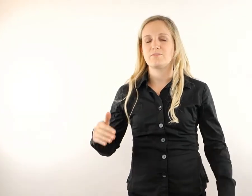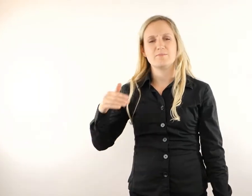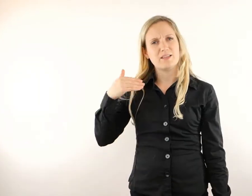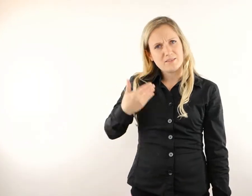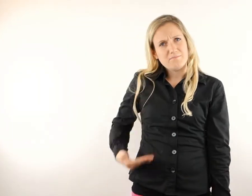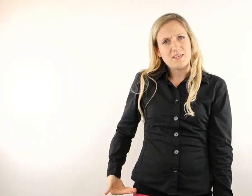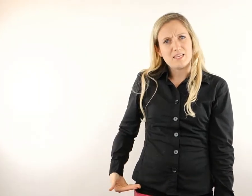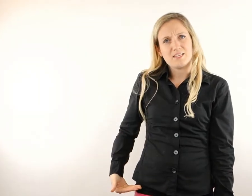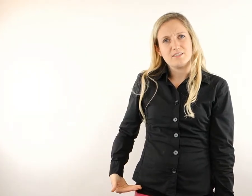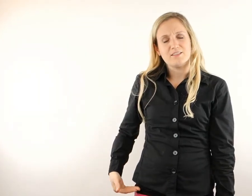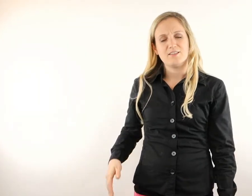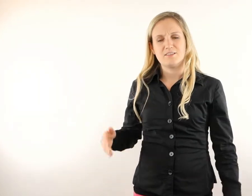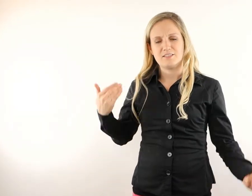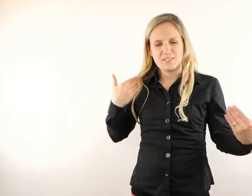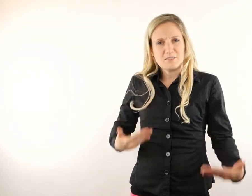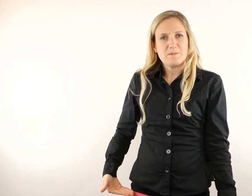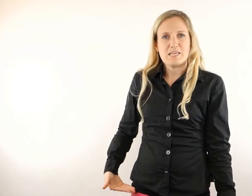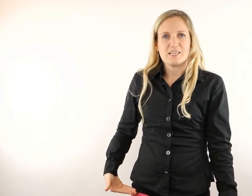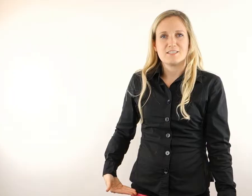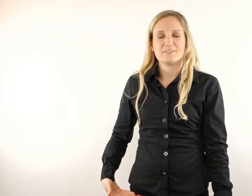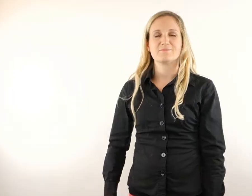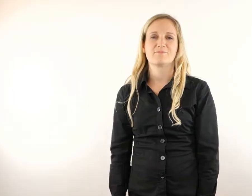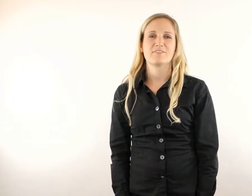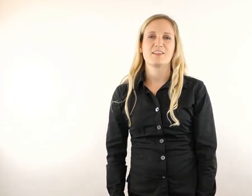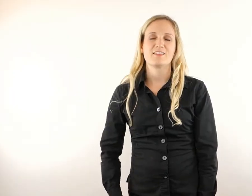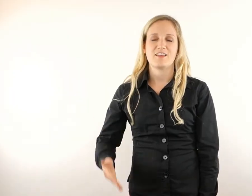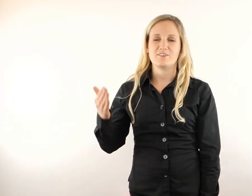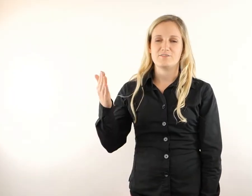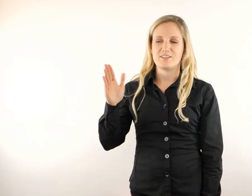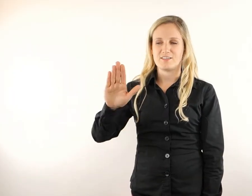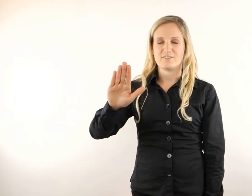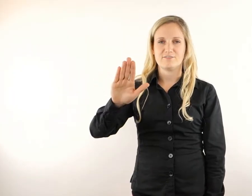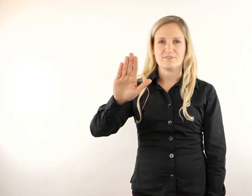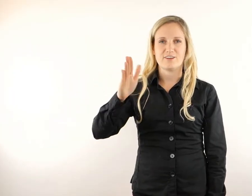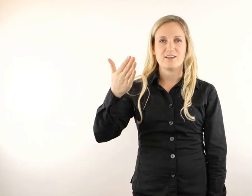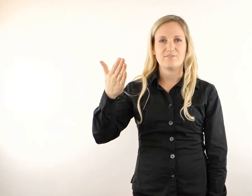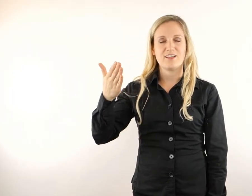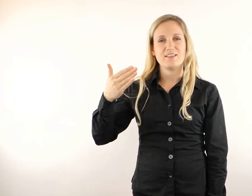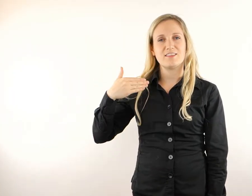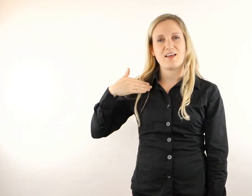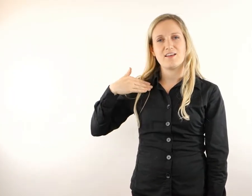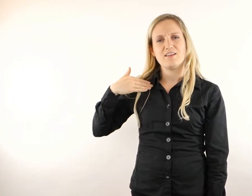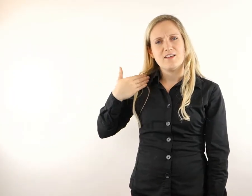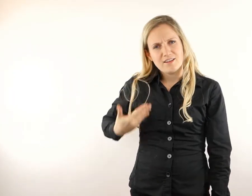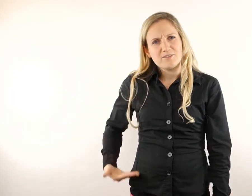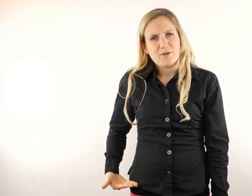would be like, me. This is me. And you would take your hand flat like that, and you go,